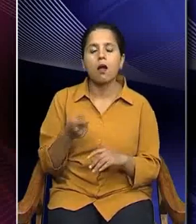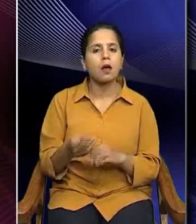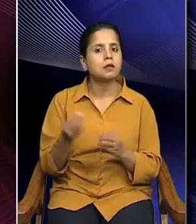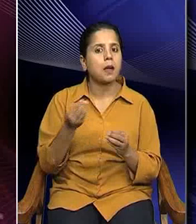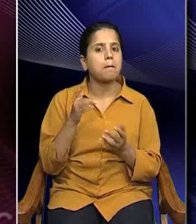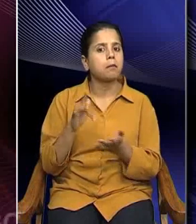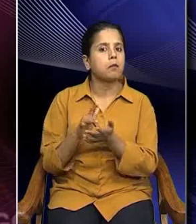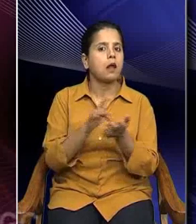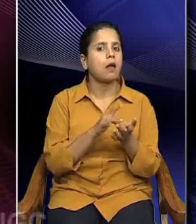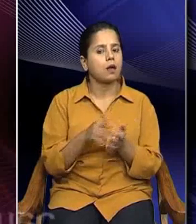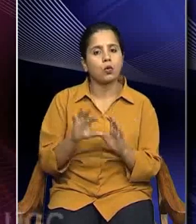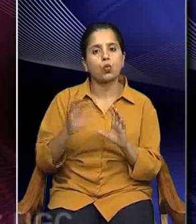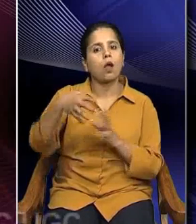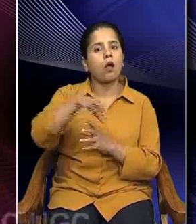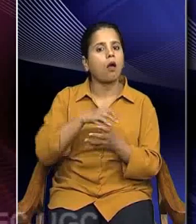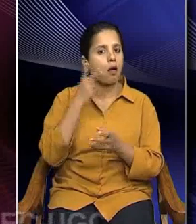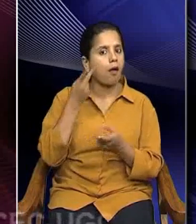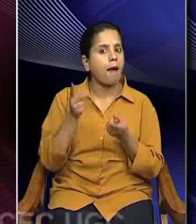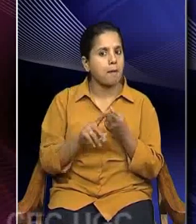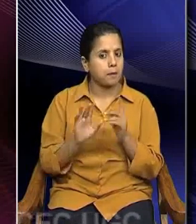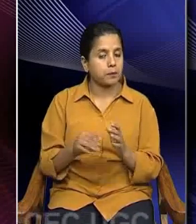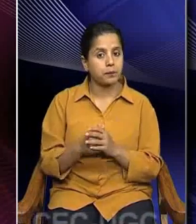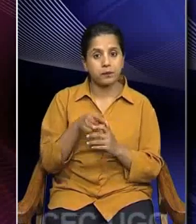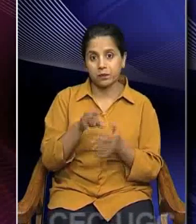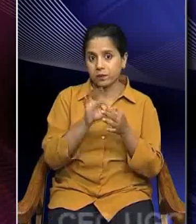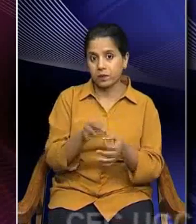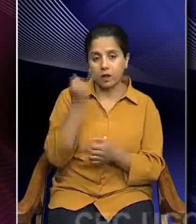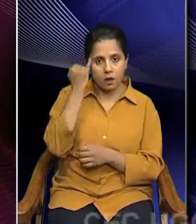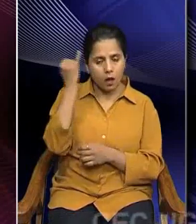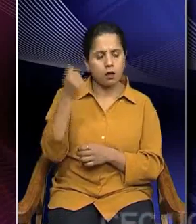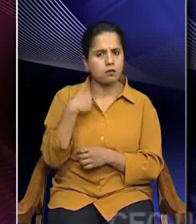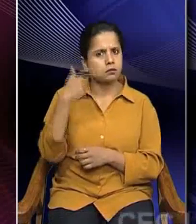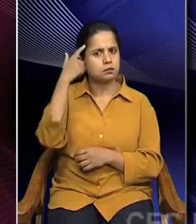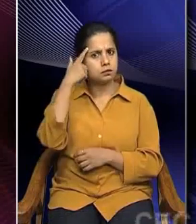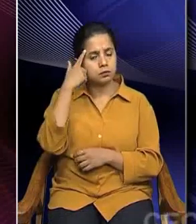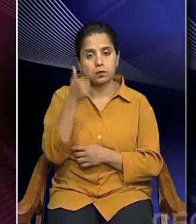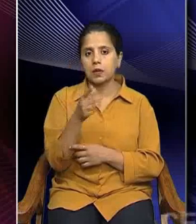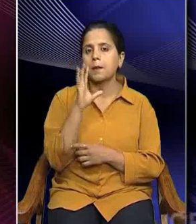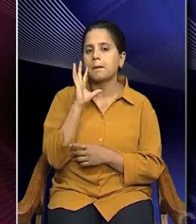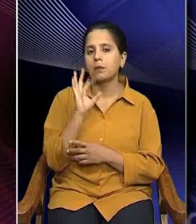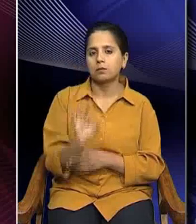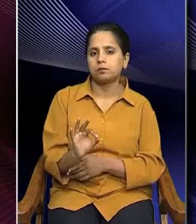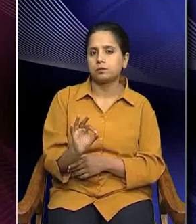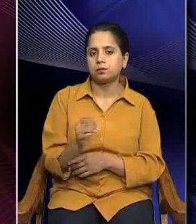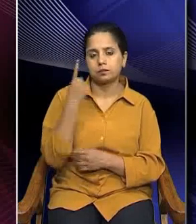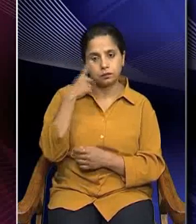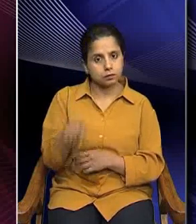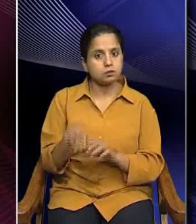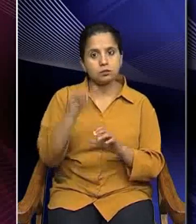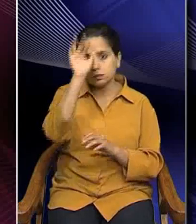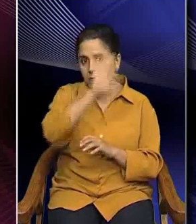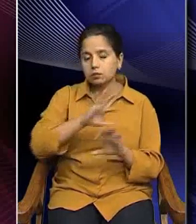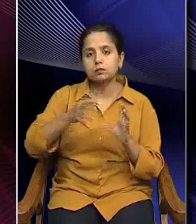these regions in the country. And so with this idea in mind, it is very important for a nation and